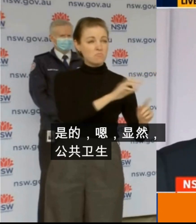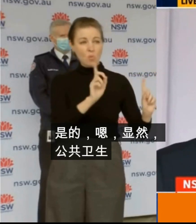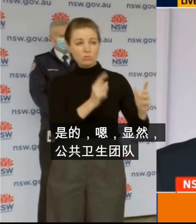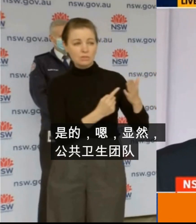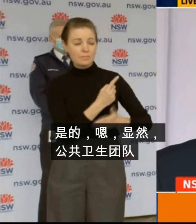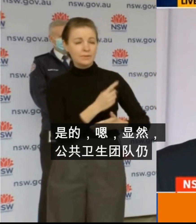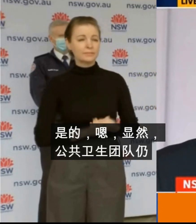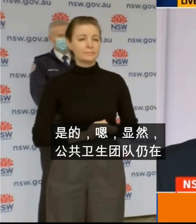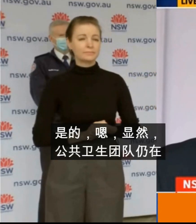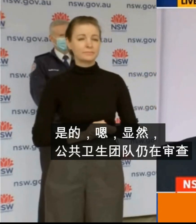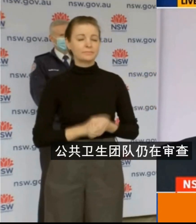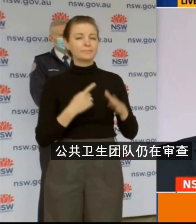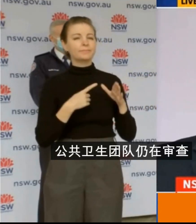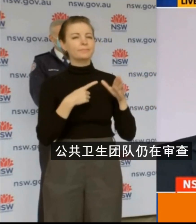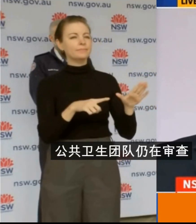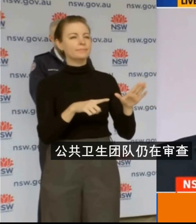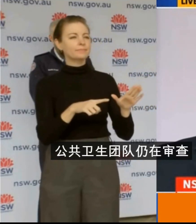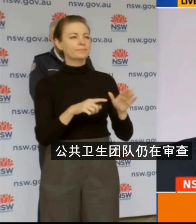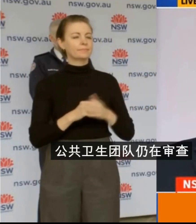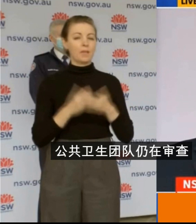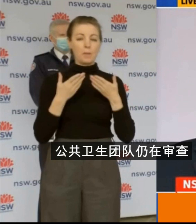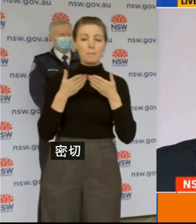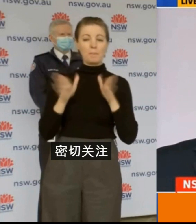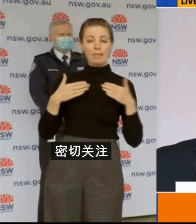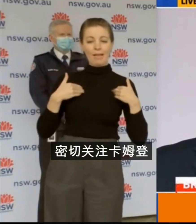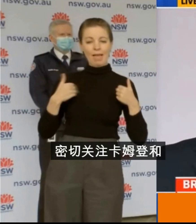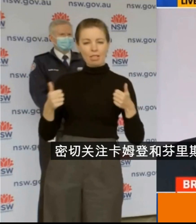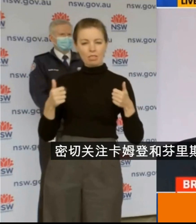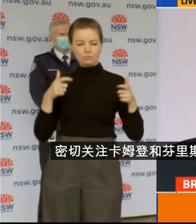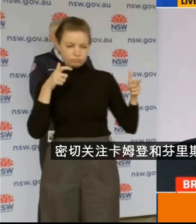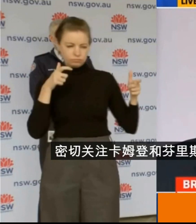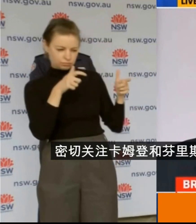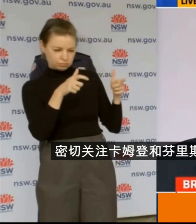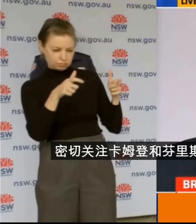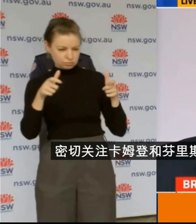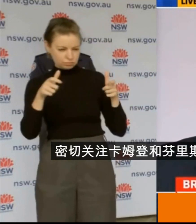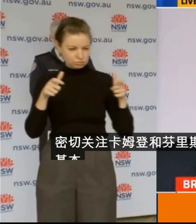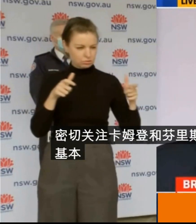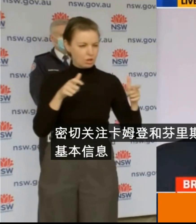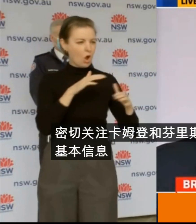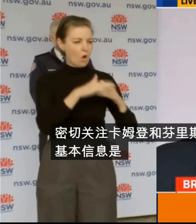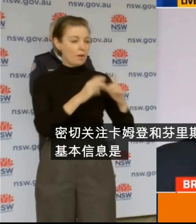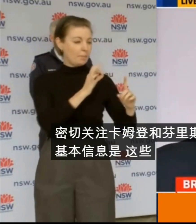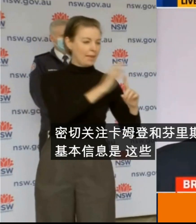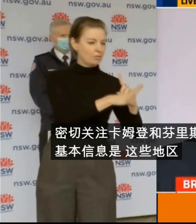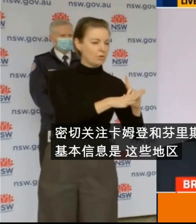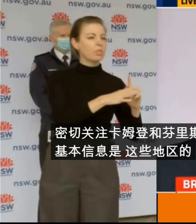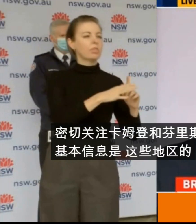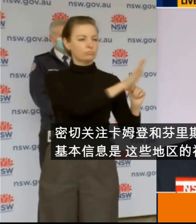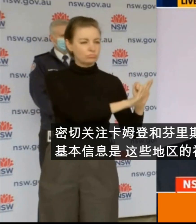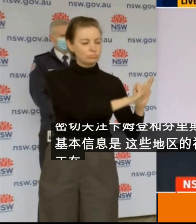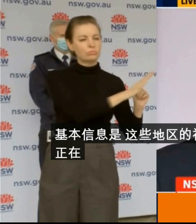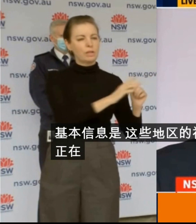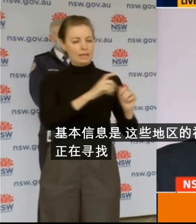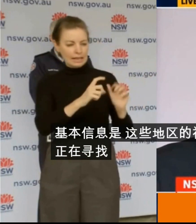public health team are still reviewing the circumstances and watching the numbers closely in Camden and Penrith, but the basic message to the